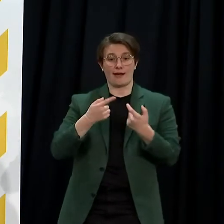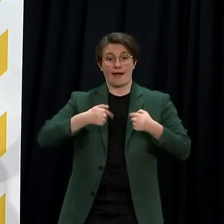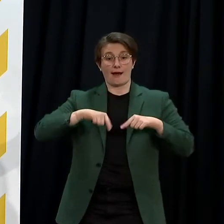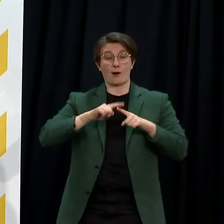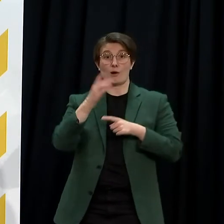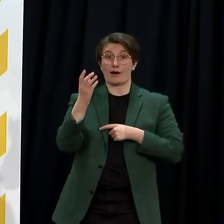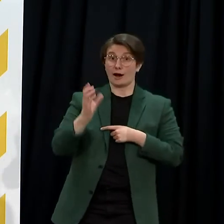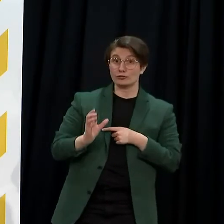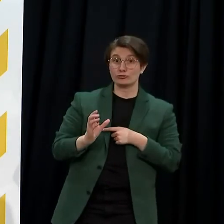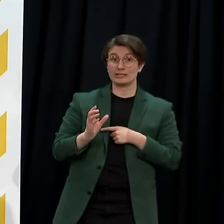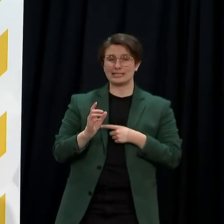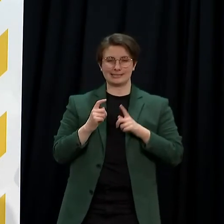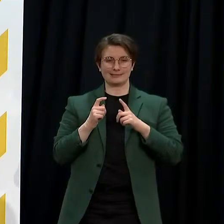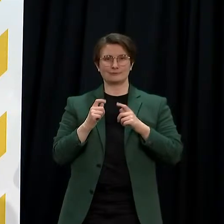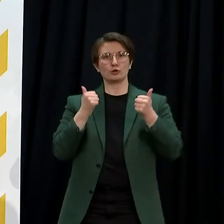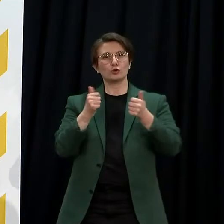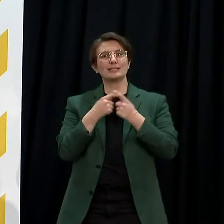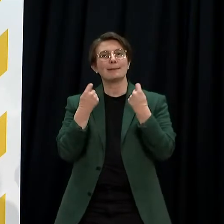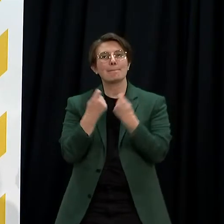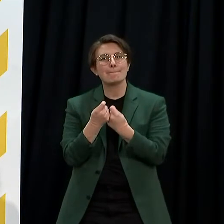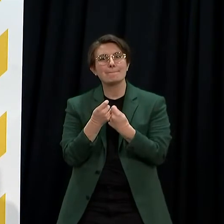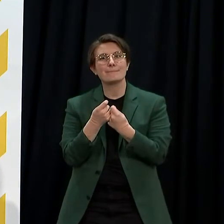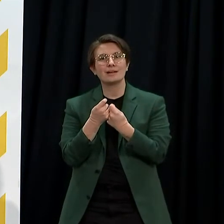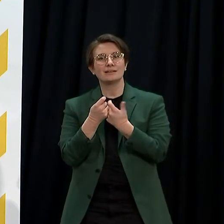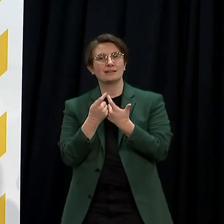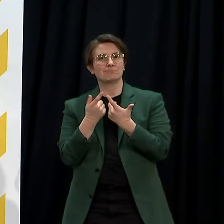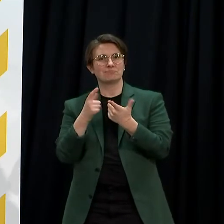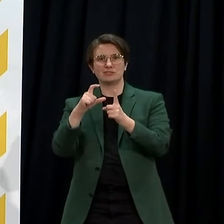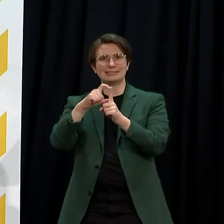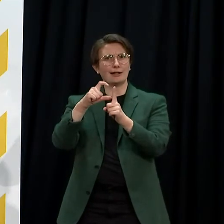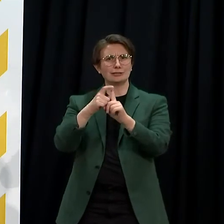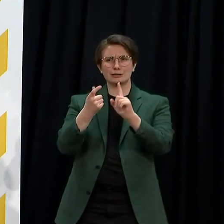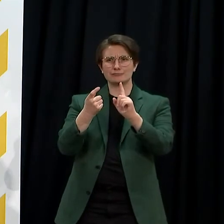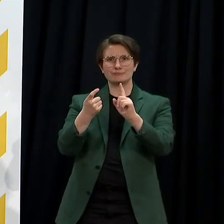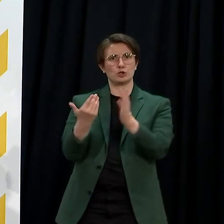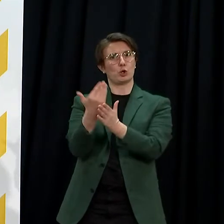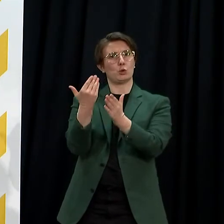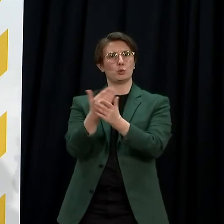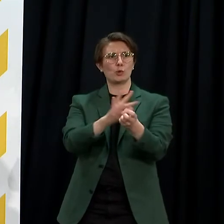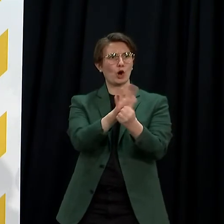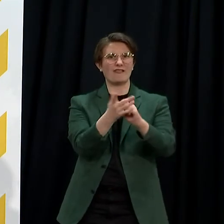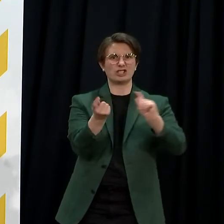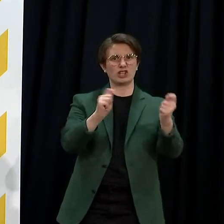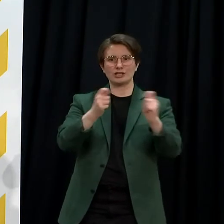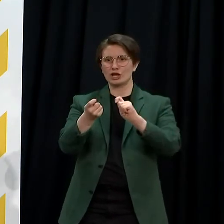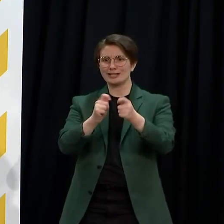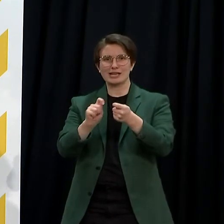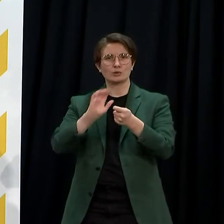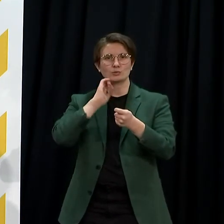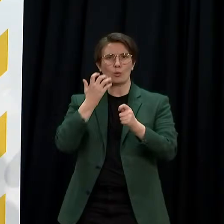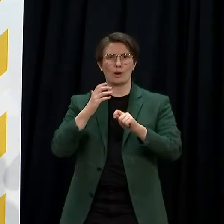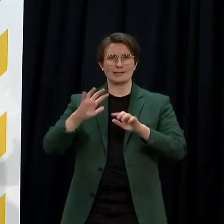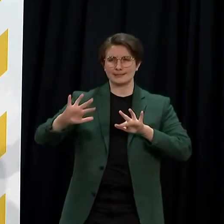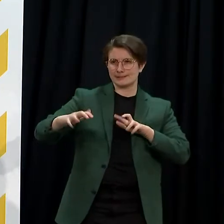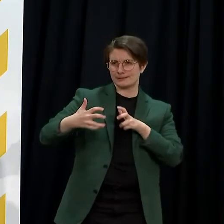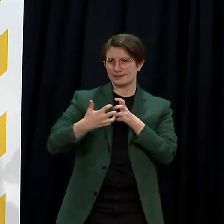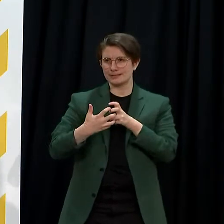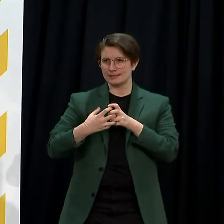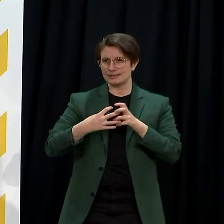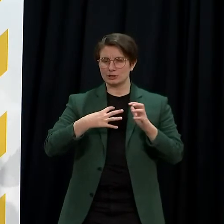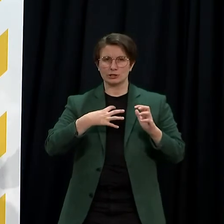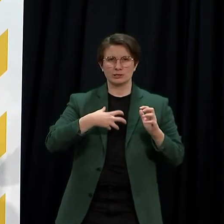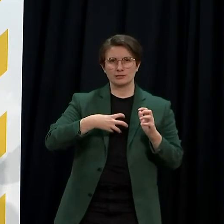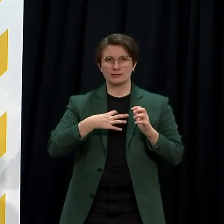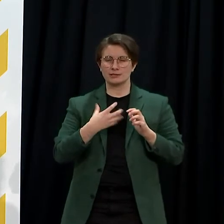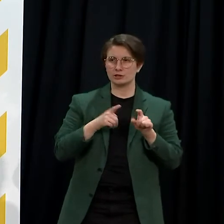at adapting. Every time Delta's thrown us something new, we adapt. We know, though, that here and now, the best thing we can do is stick with the strategy we've